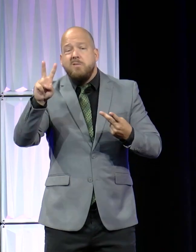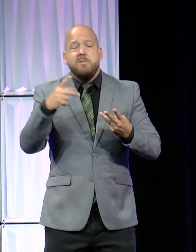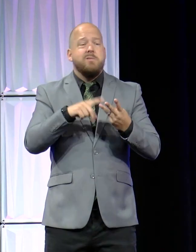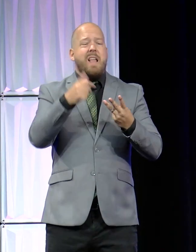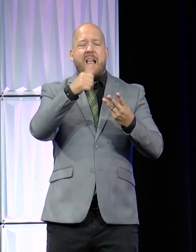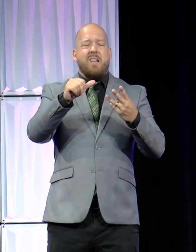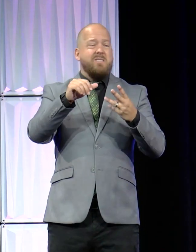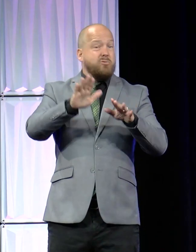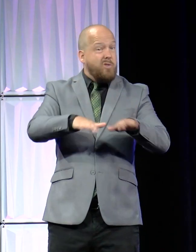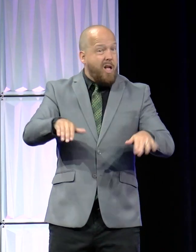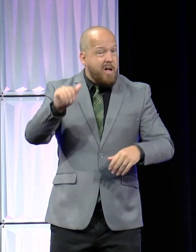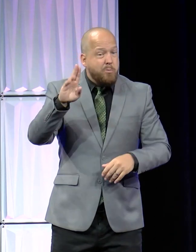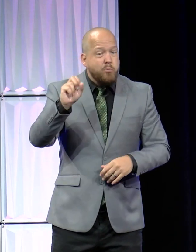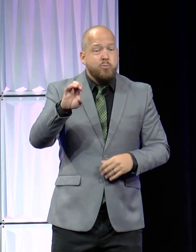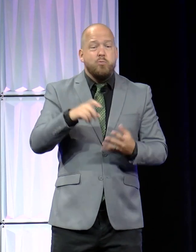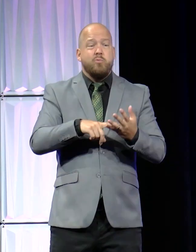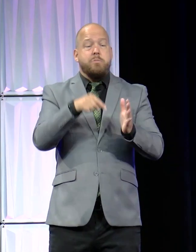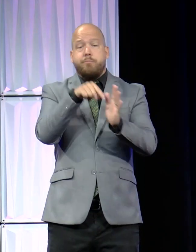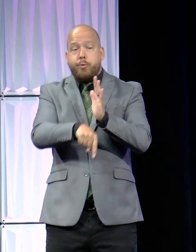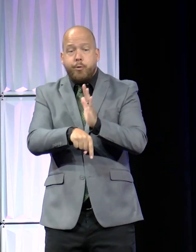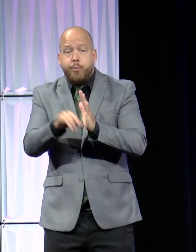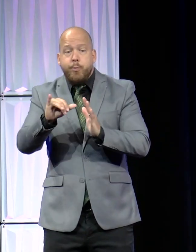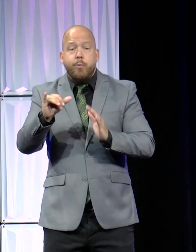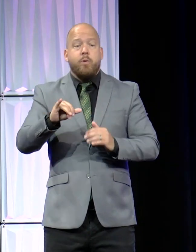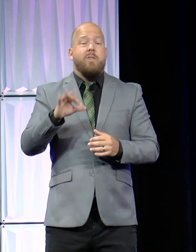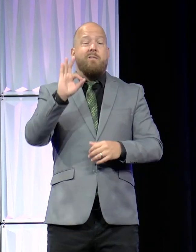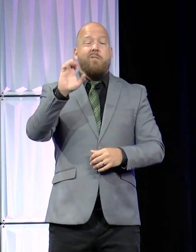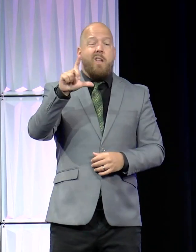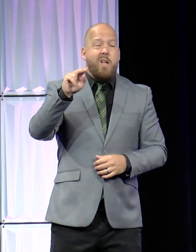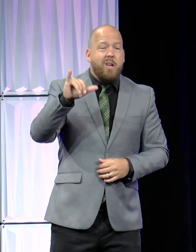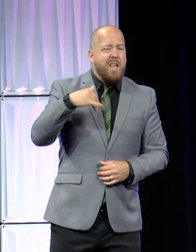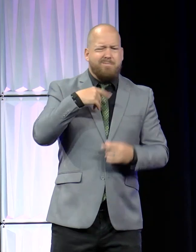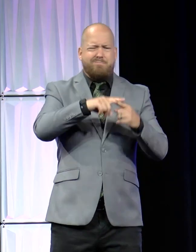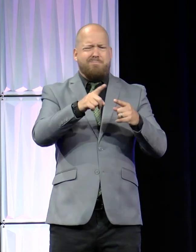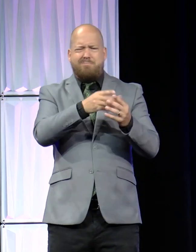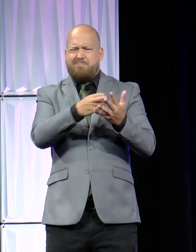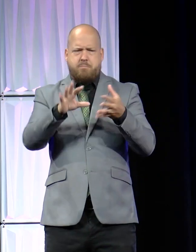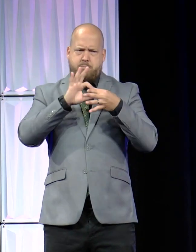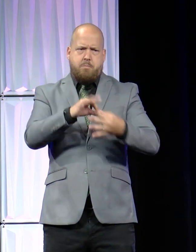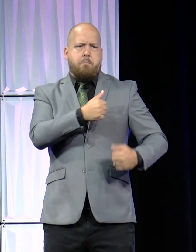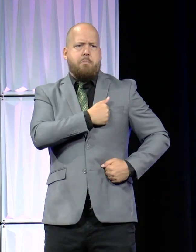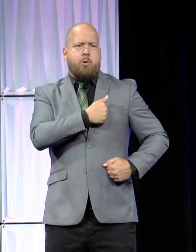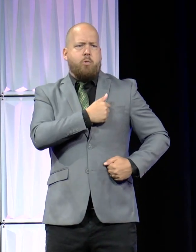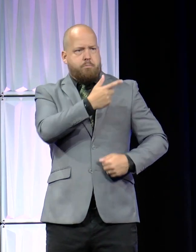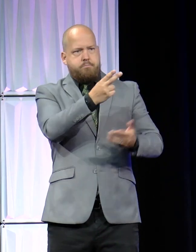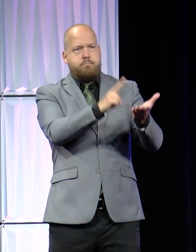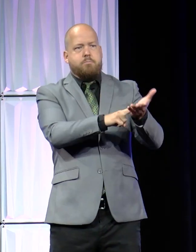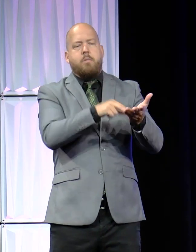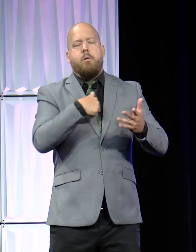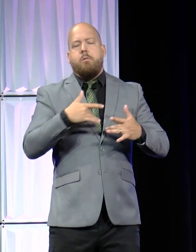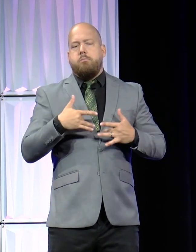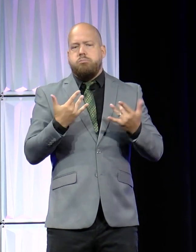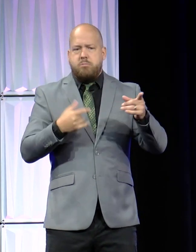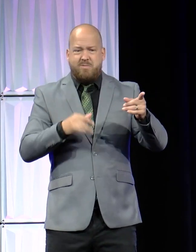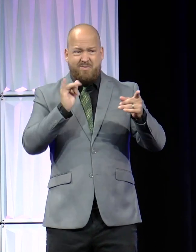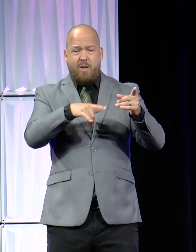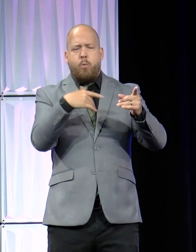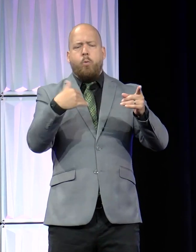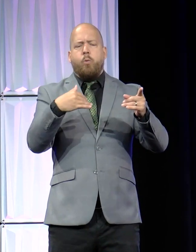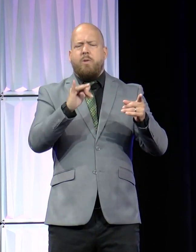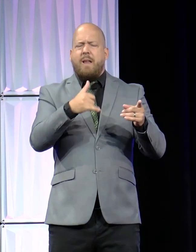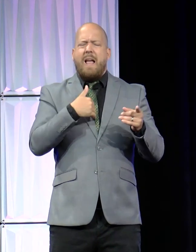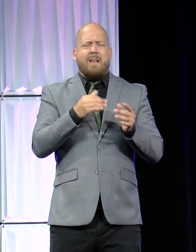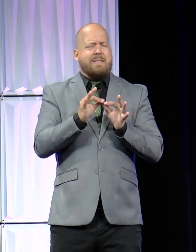other connected felony-level crimes. The executive order transfers key decision-making authorities from commanders